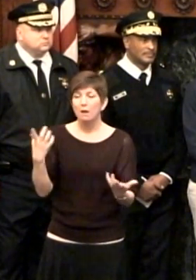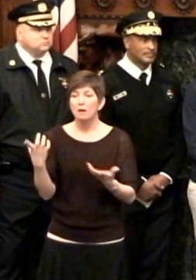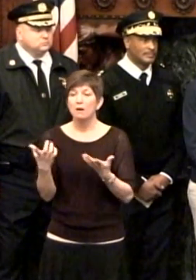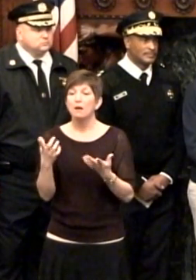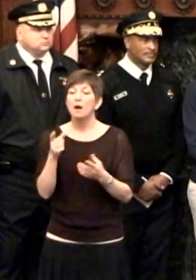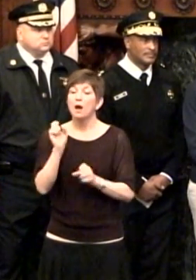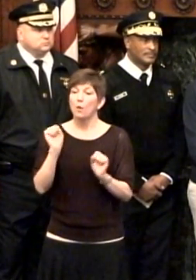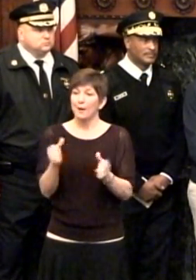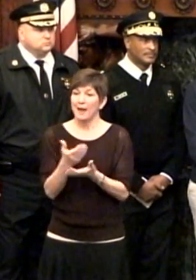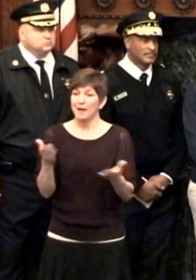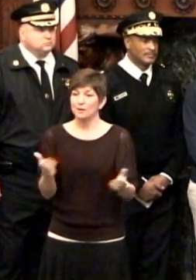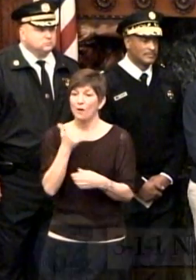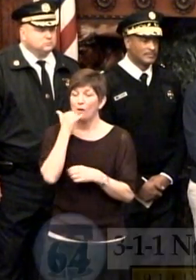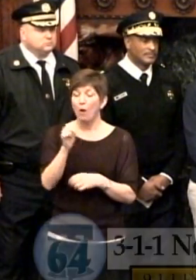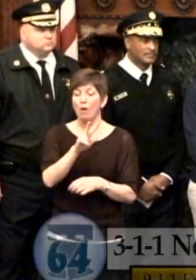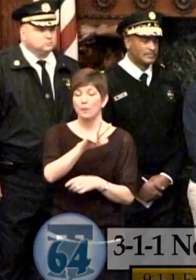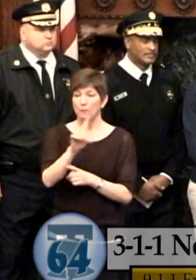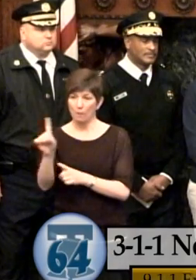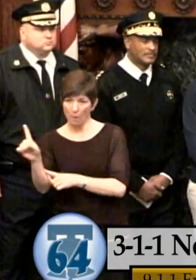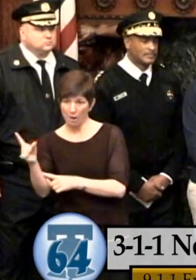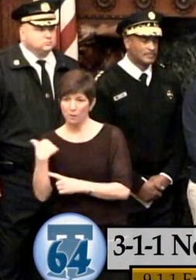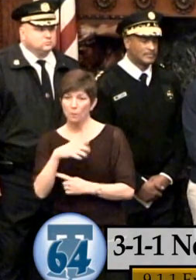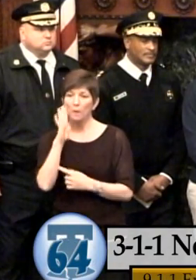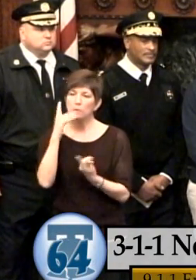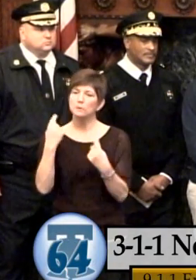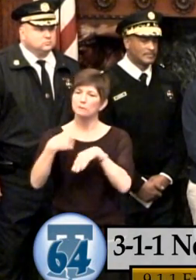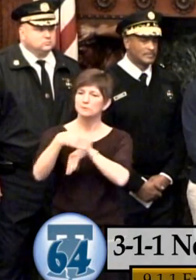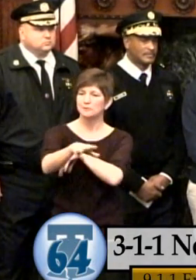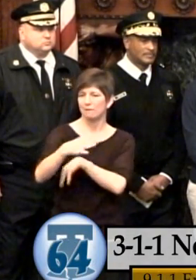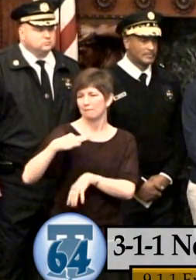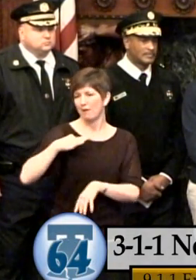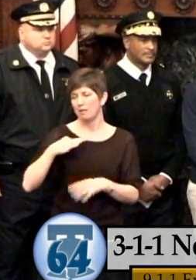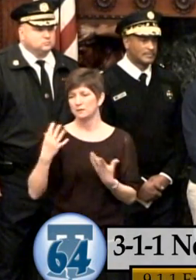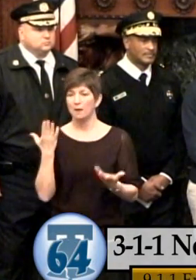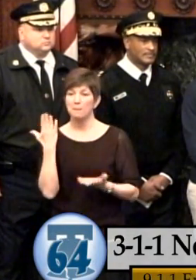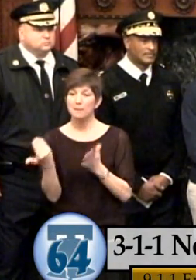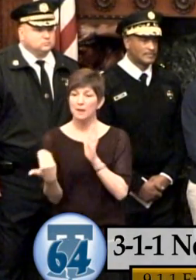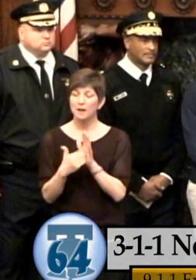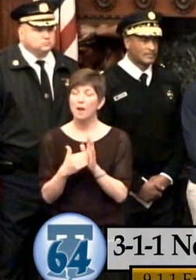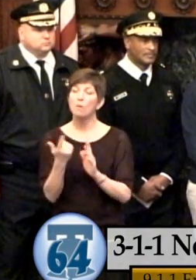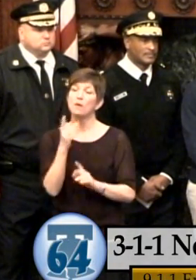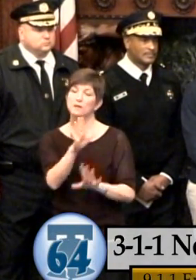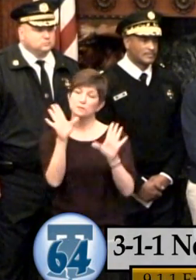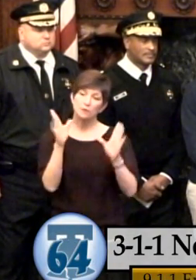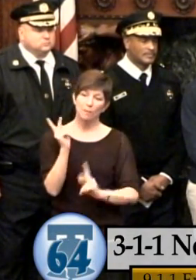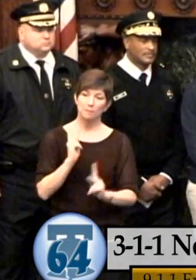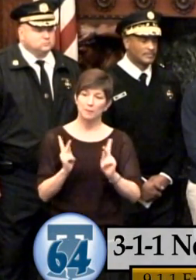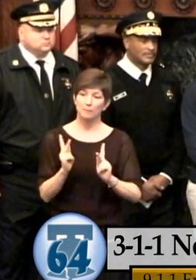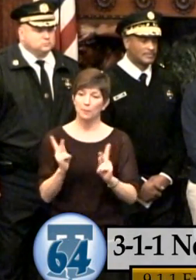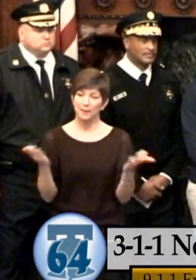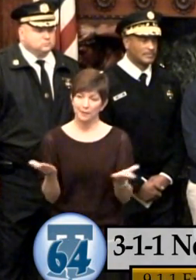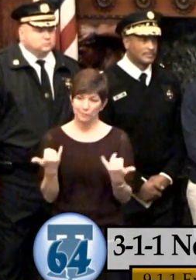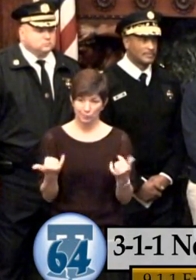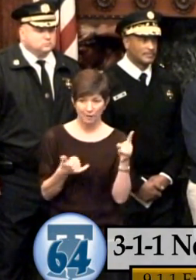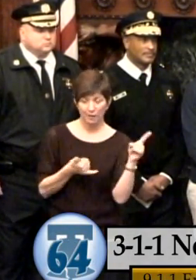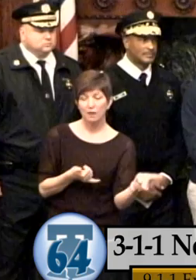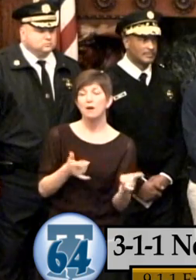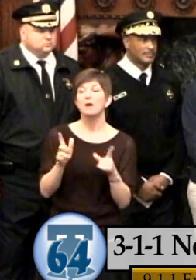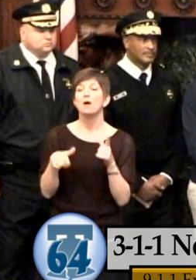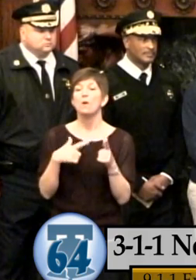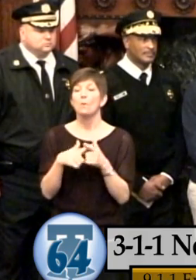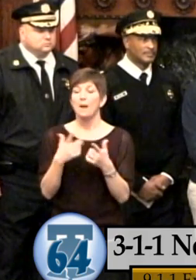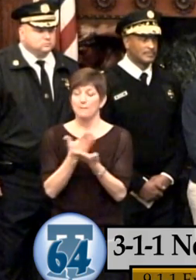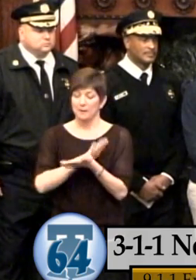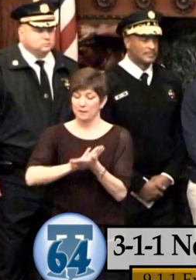things you can do is call 311, and we will try to send a volunteer, possibly again one of these great young people who are with us, once conditions